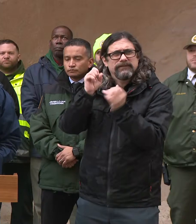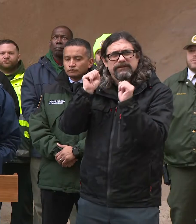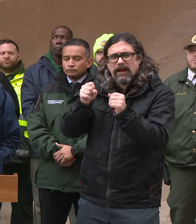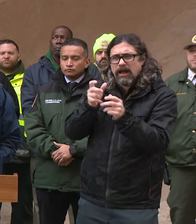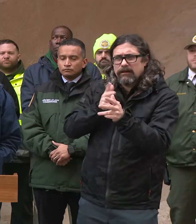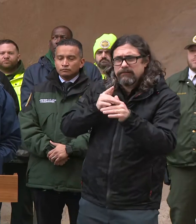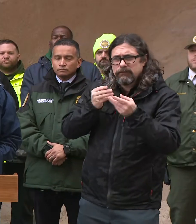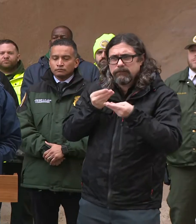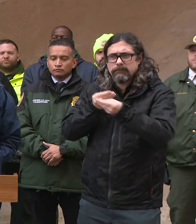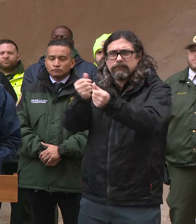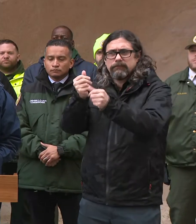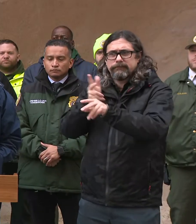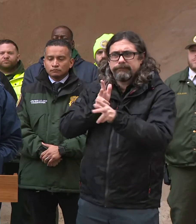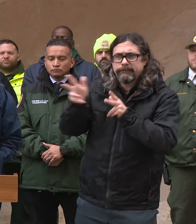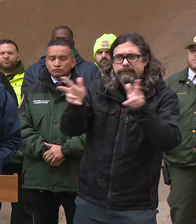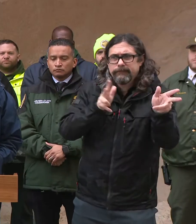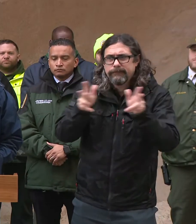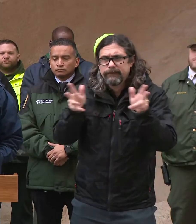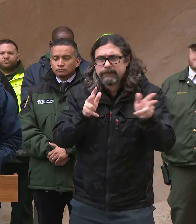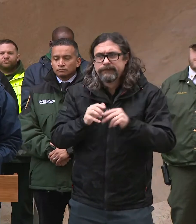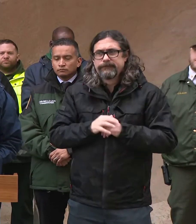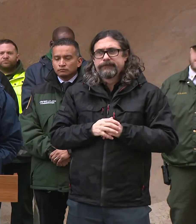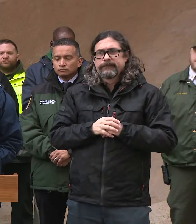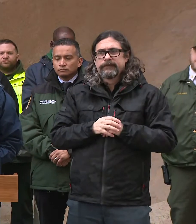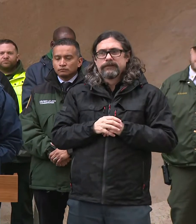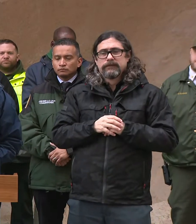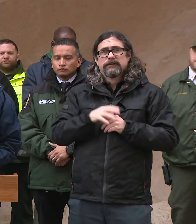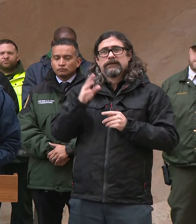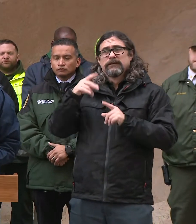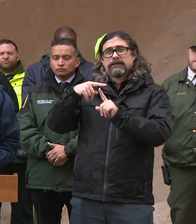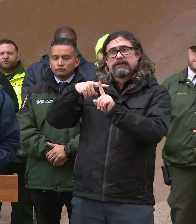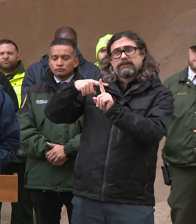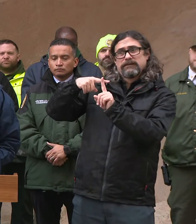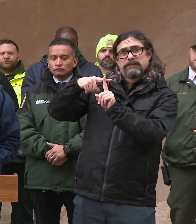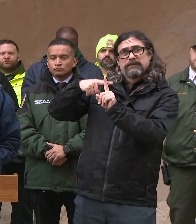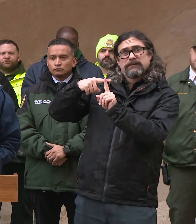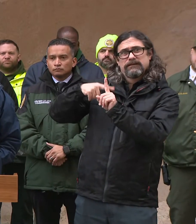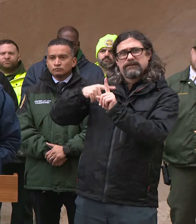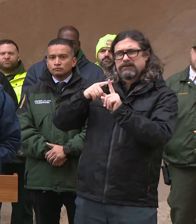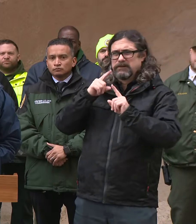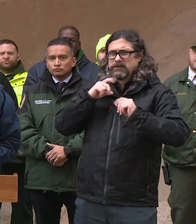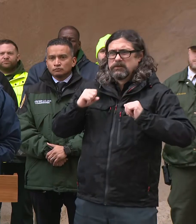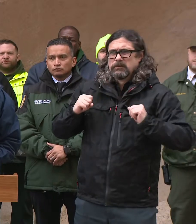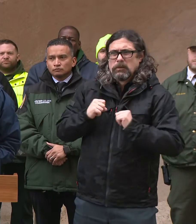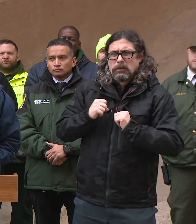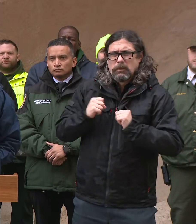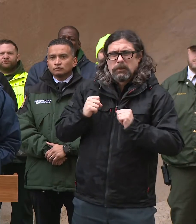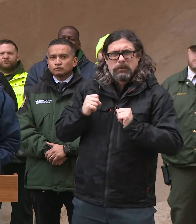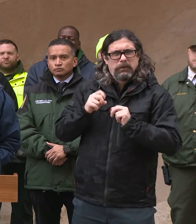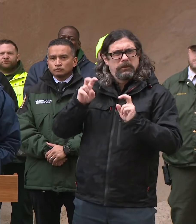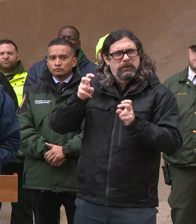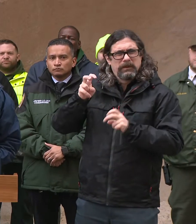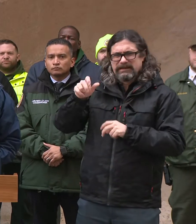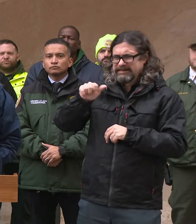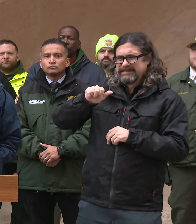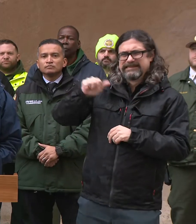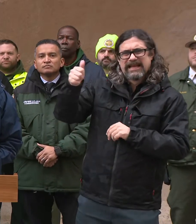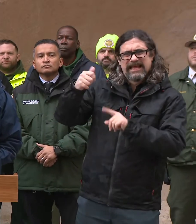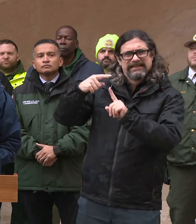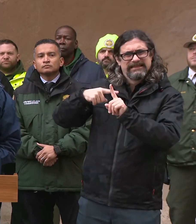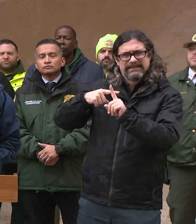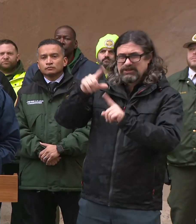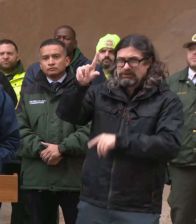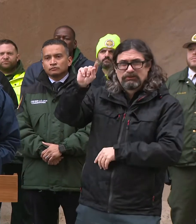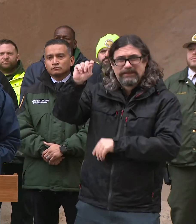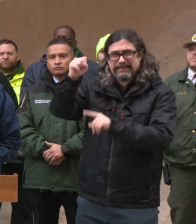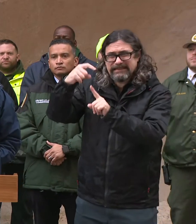will continue dropping through Wednesday. The worst of the cold will be from Monday night through Wednesday night, as temperatures will